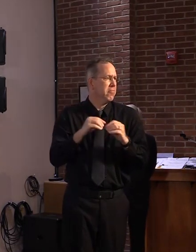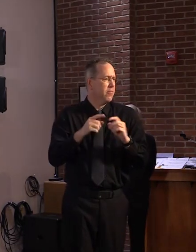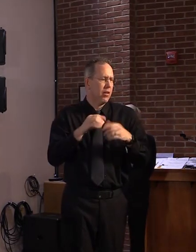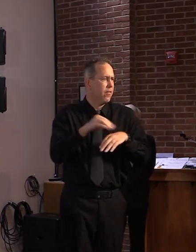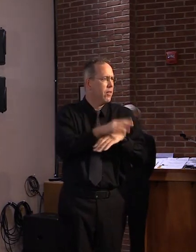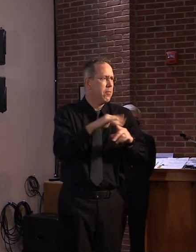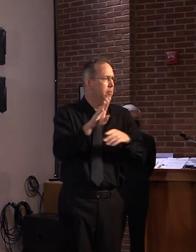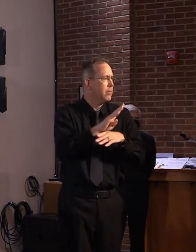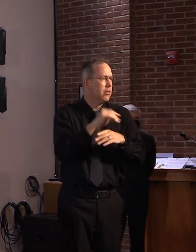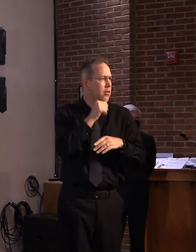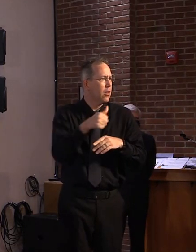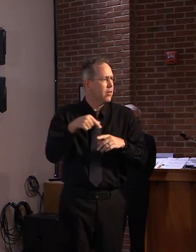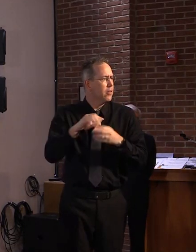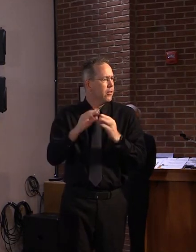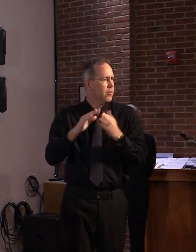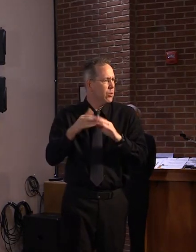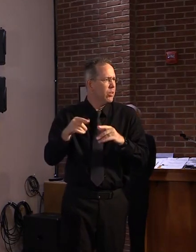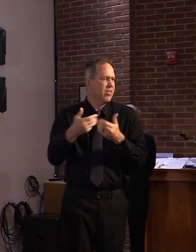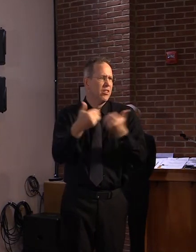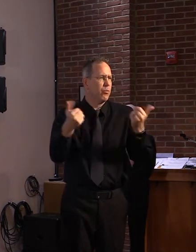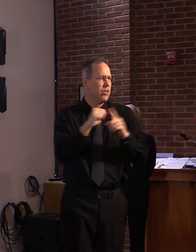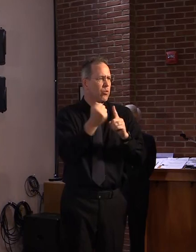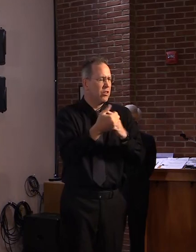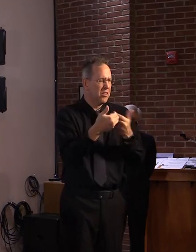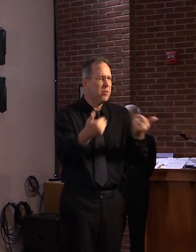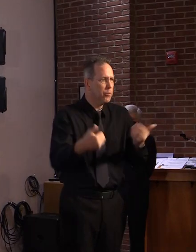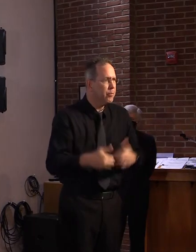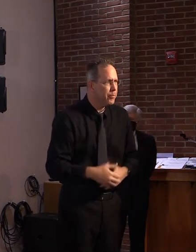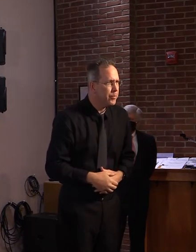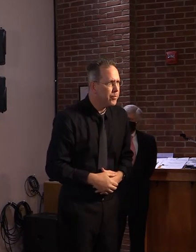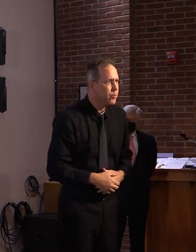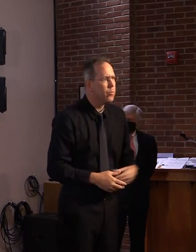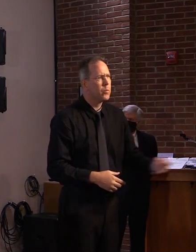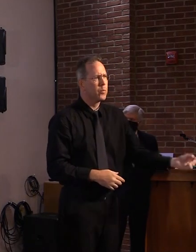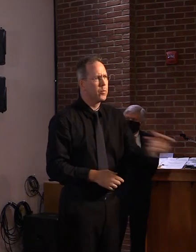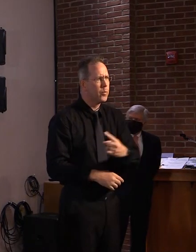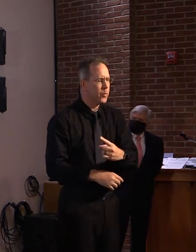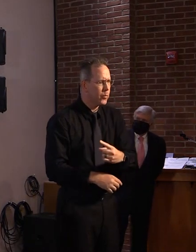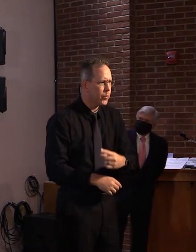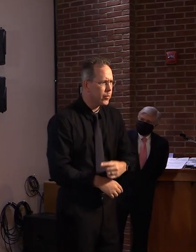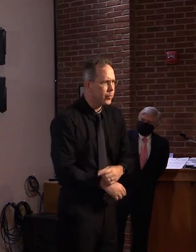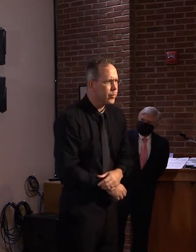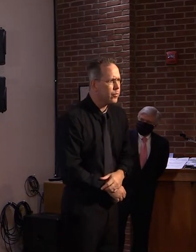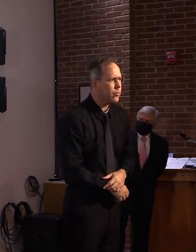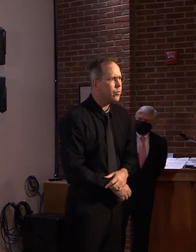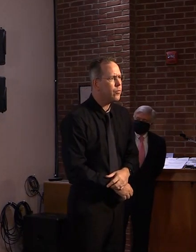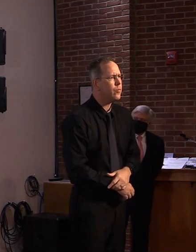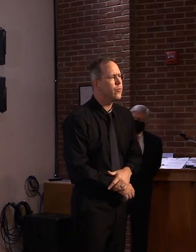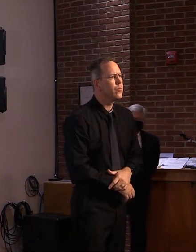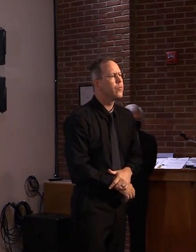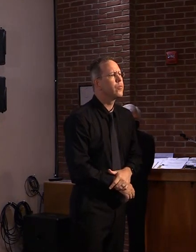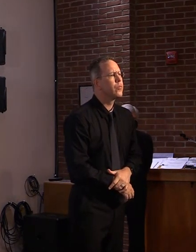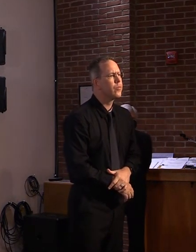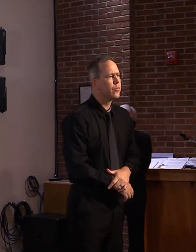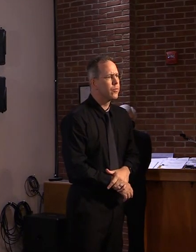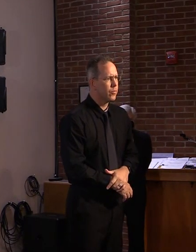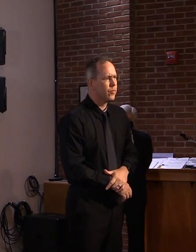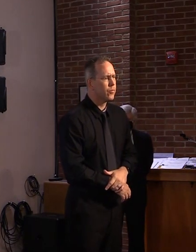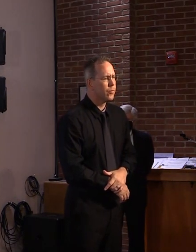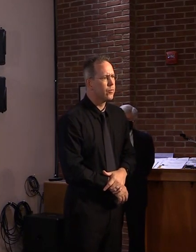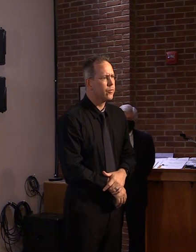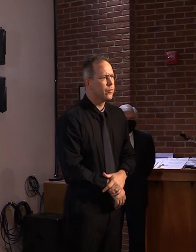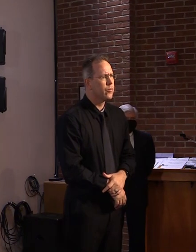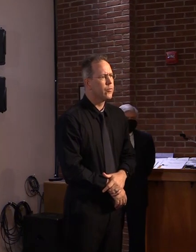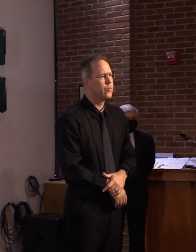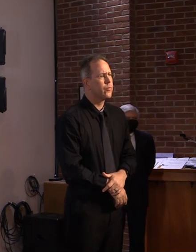question. Long-term care facilities, when can we expect some sort of guidance on that, what will it look like? Because I know we've already heard